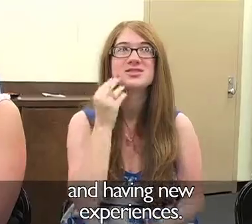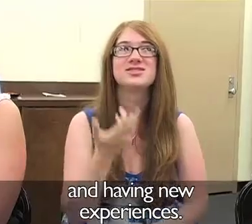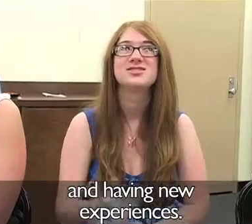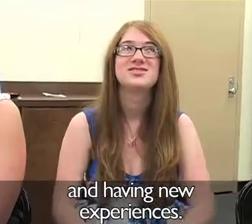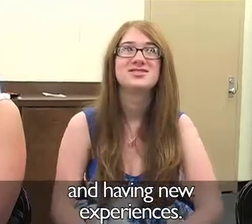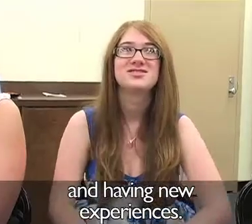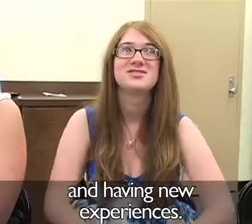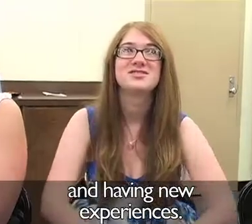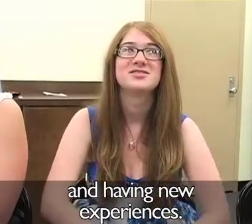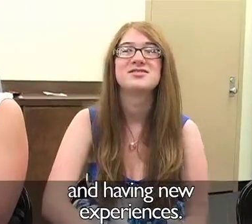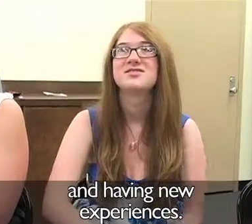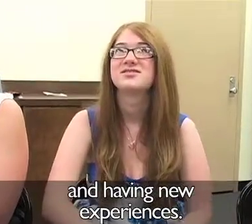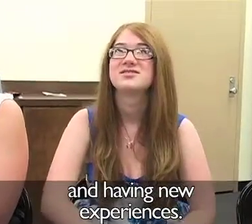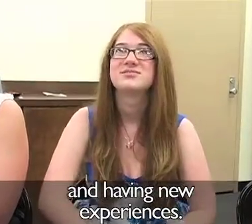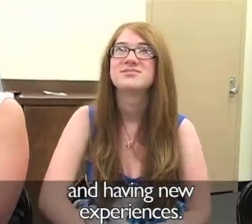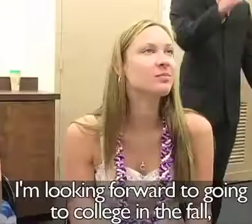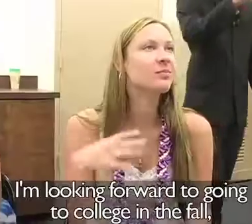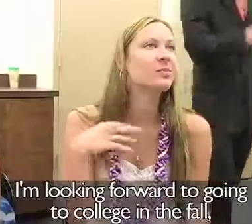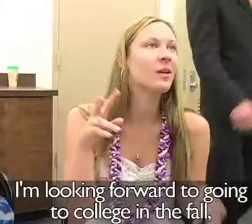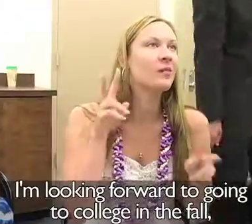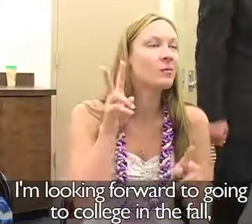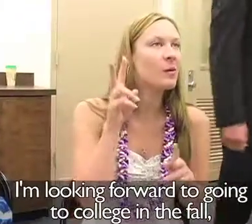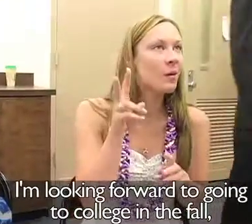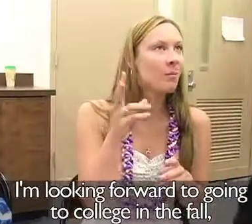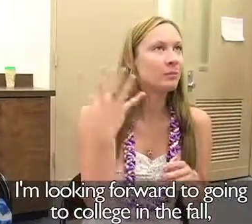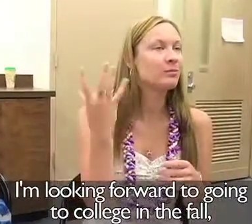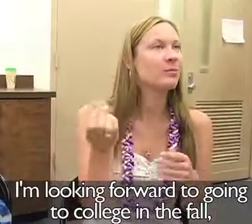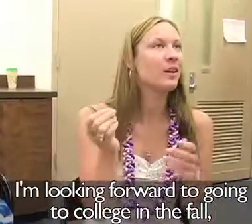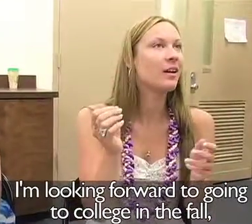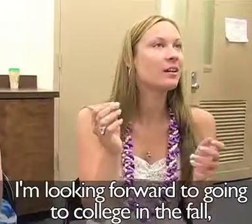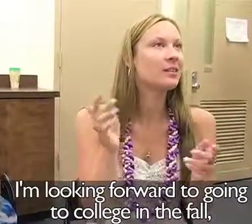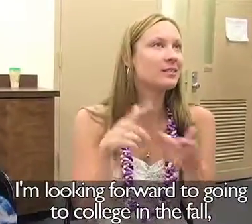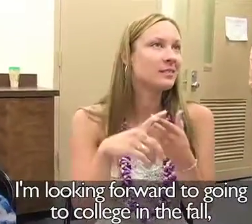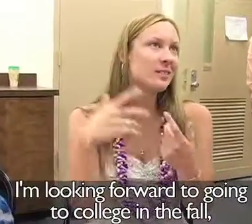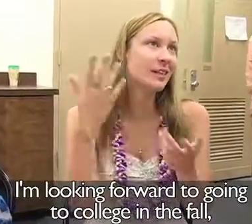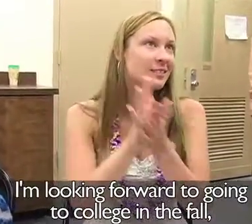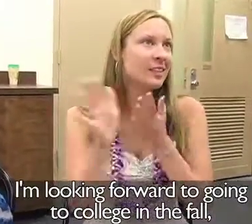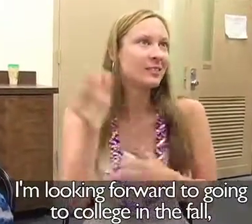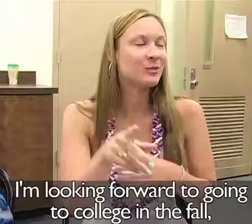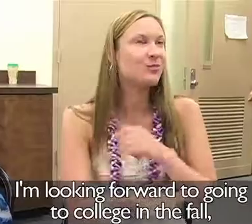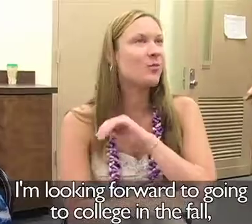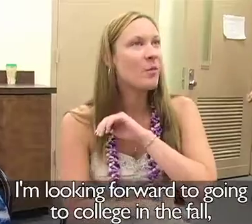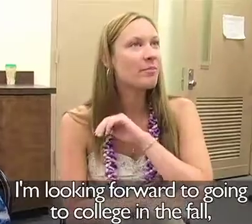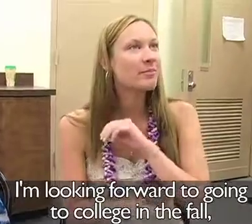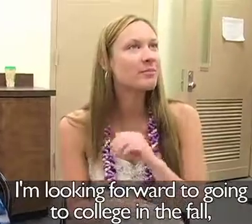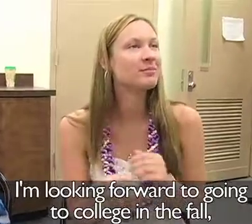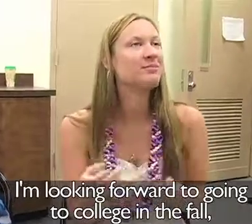I'm having new experiences. I'm looking forward to going to college in the fall.